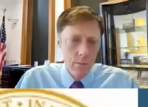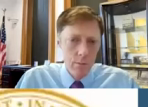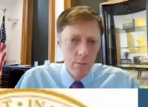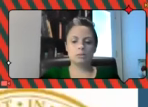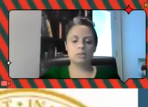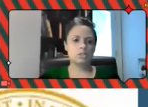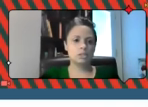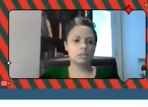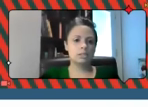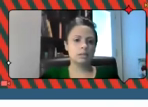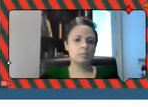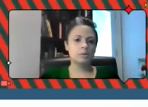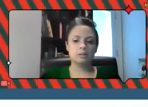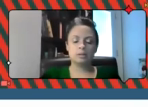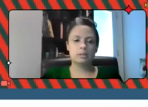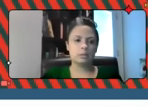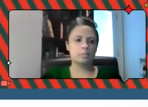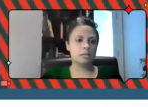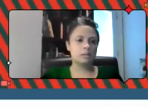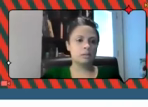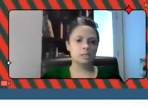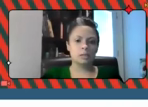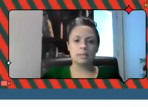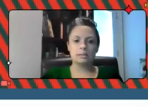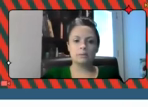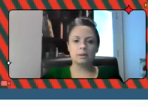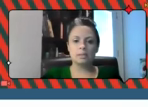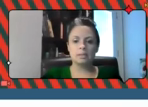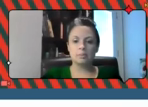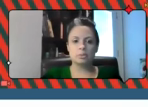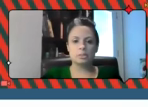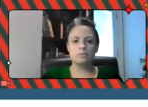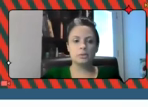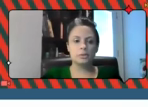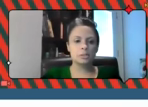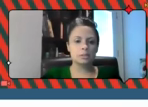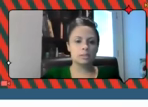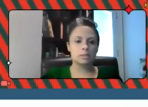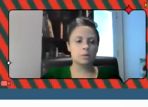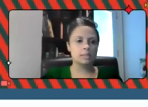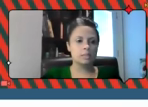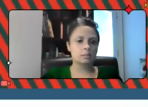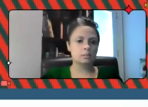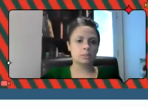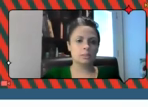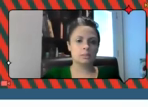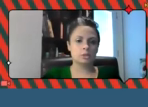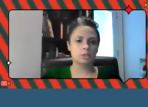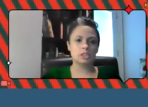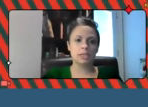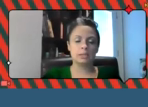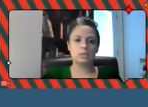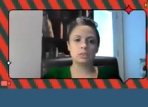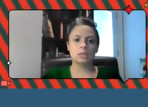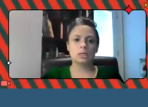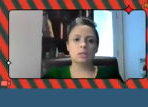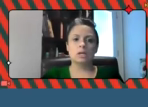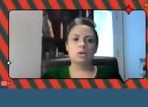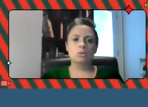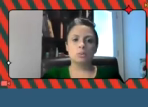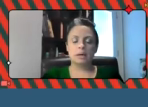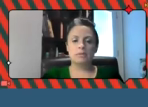so this is just a disclaimer that this update is as of december 21st unless otherwise unnoted and subject to change